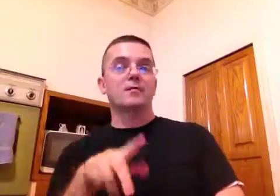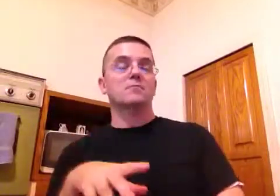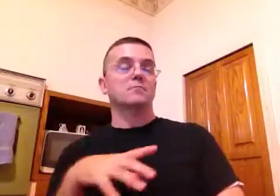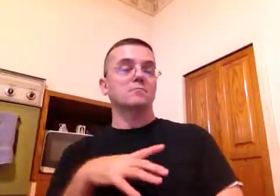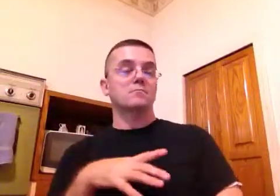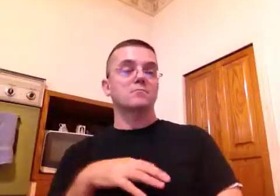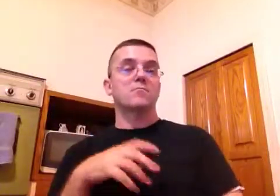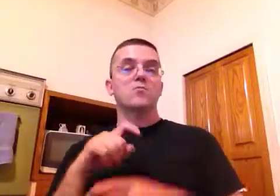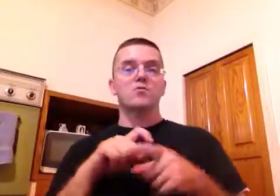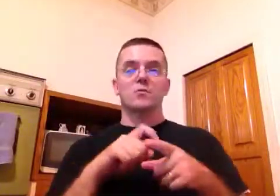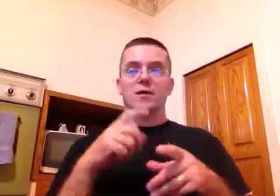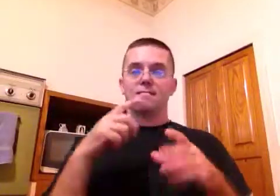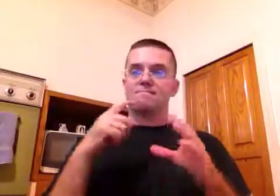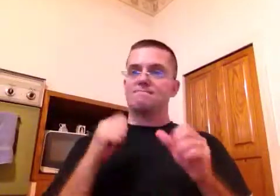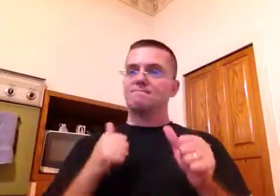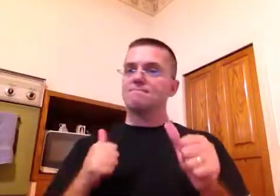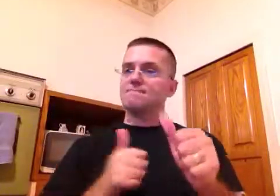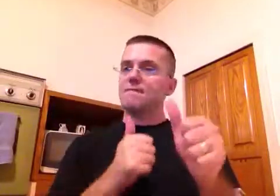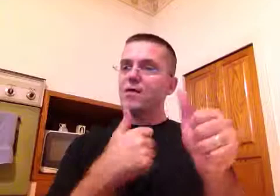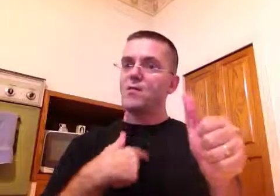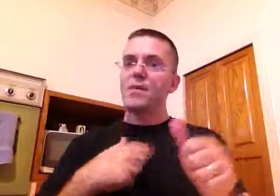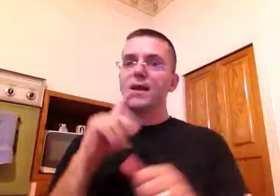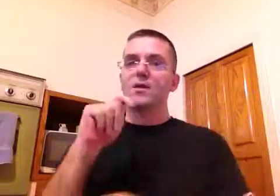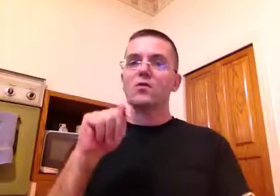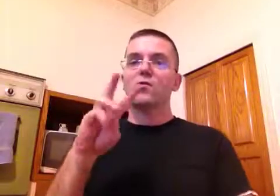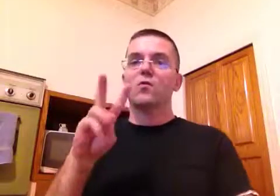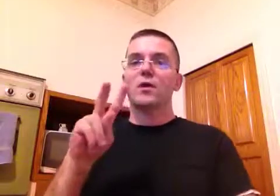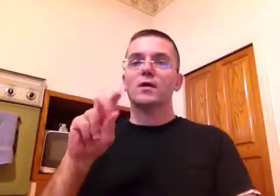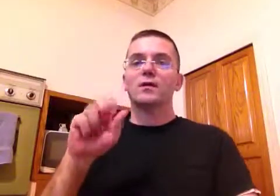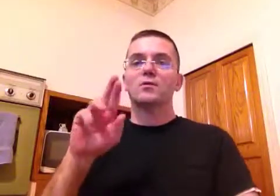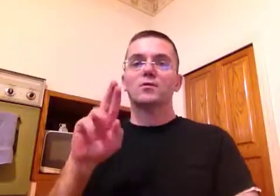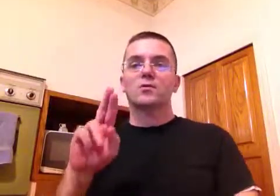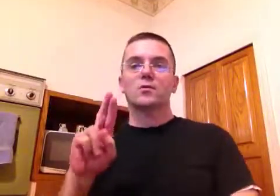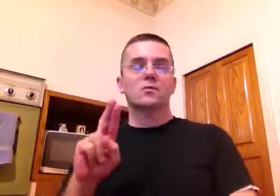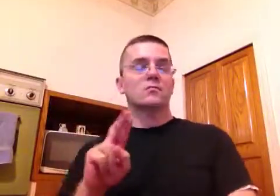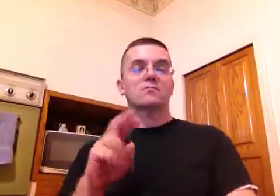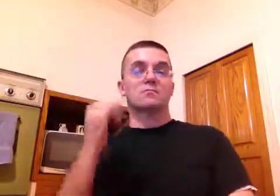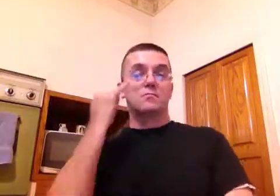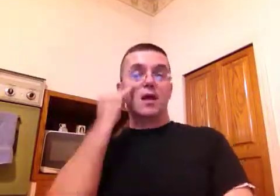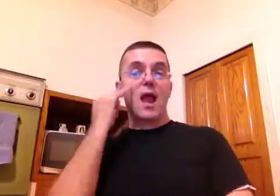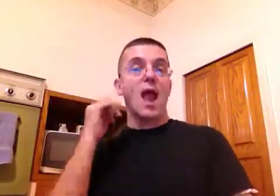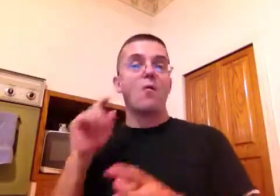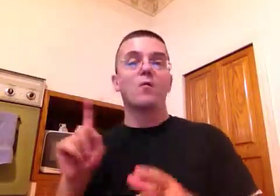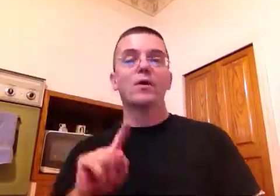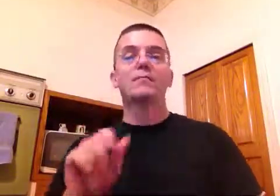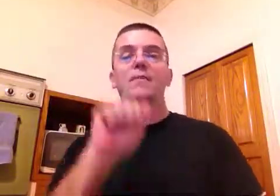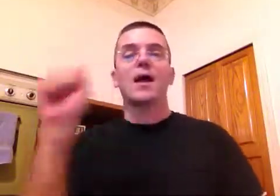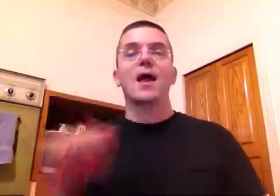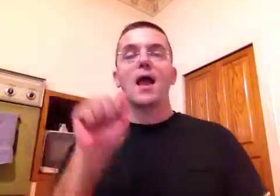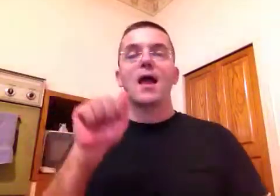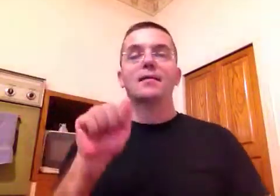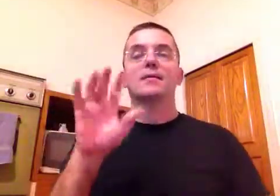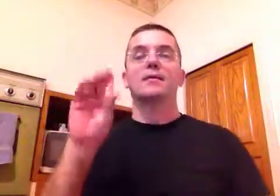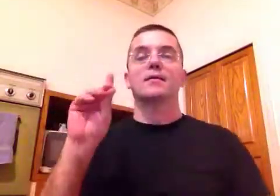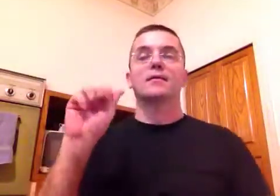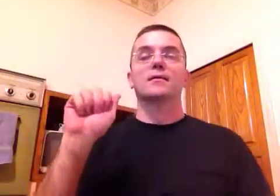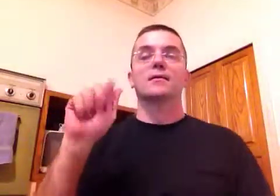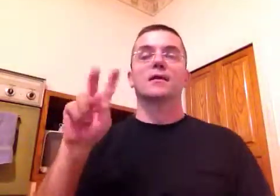follow me on Twitter if you'd like, at Dave Ramsey. That's where we jump in, answer some of your questions sometimes. Like somebody